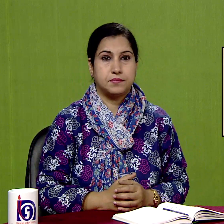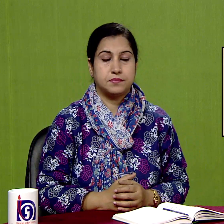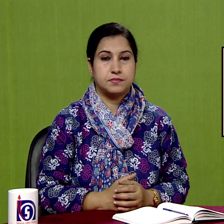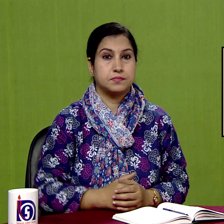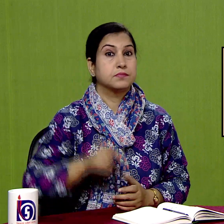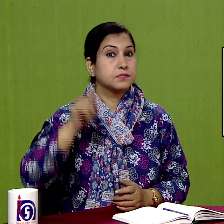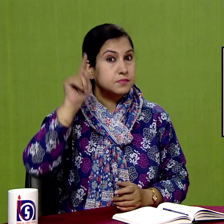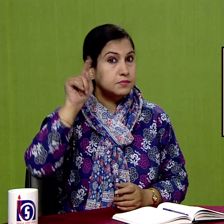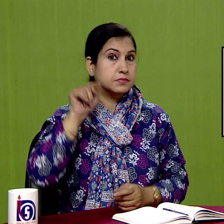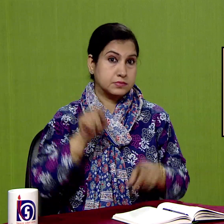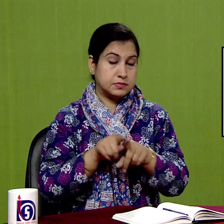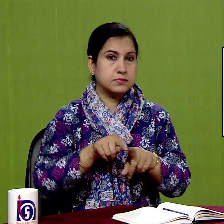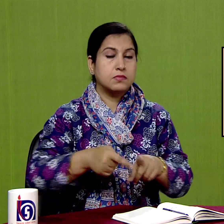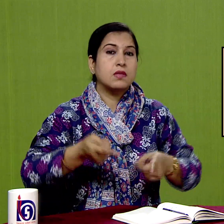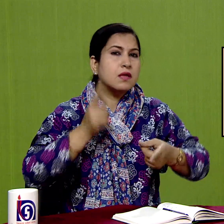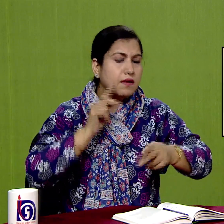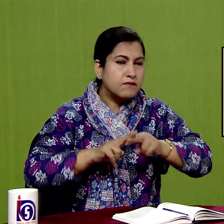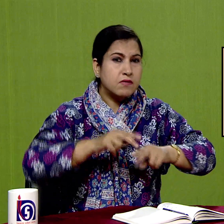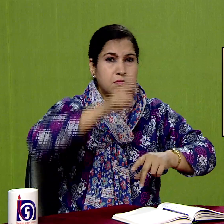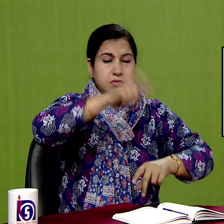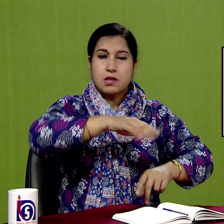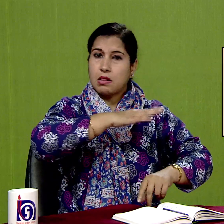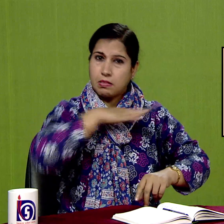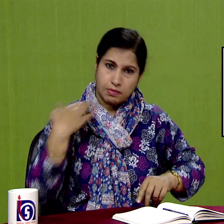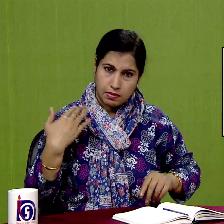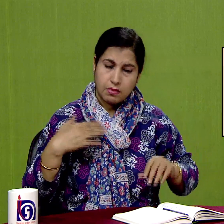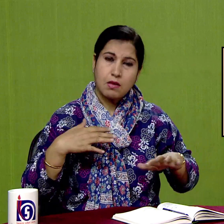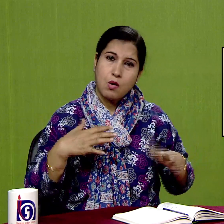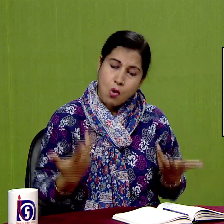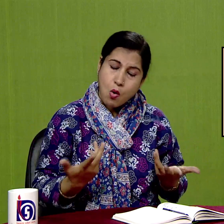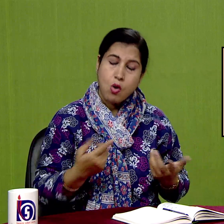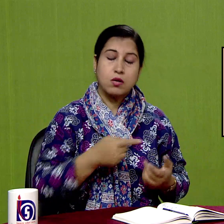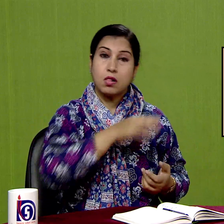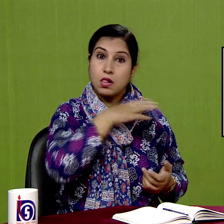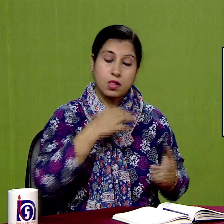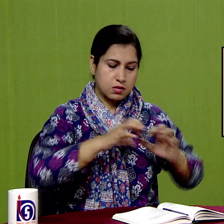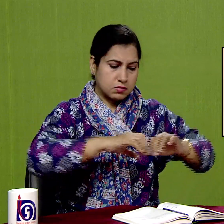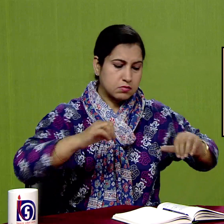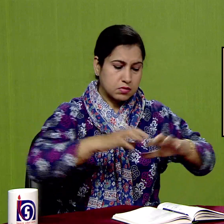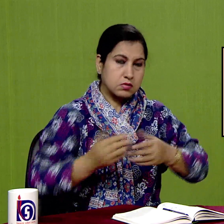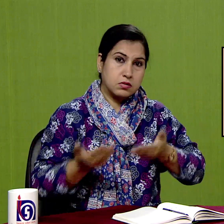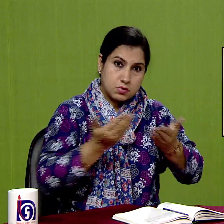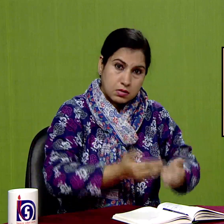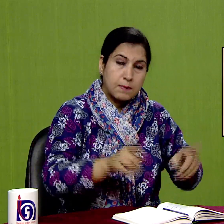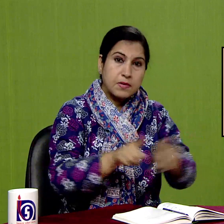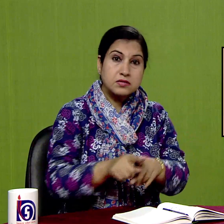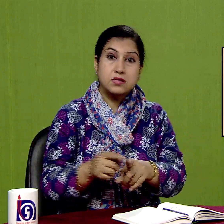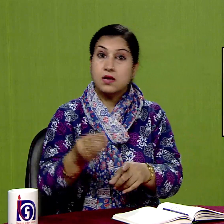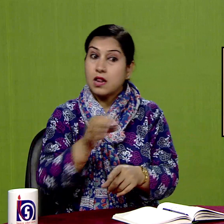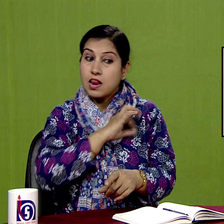Therefore, when a person died, all his favorite items were buried with him to make his life